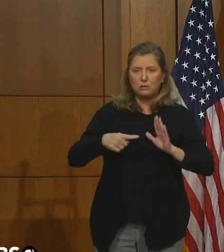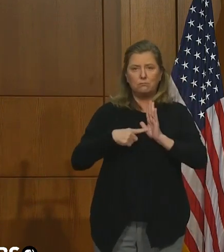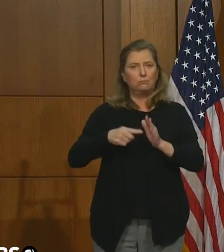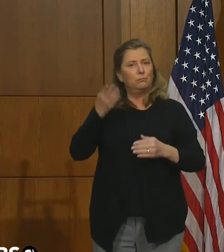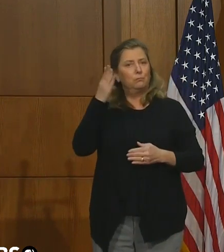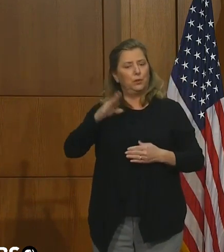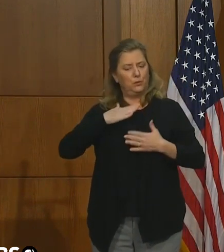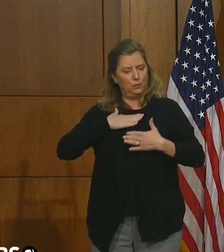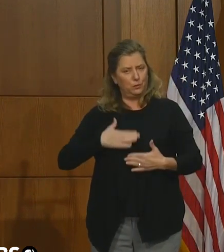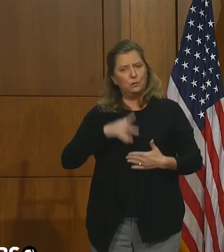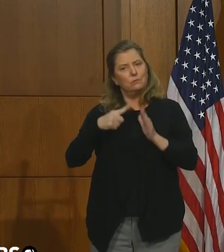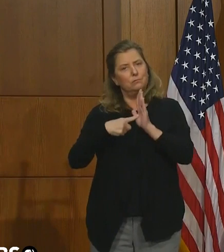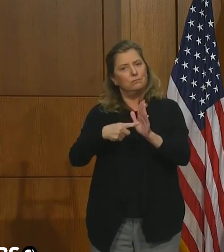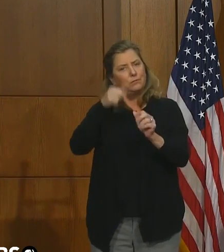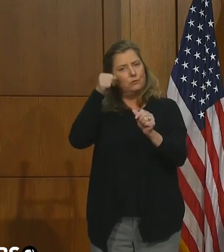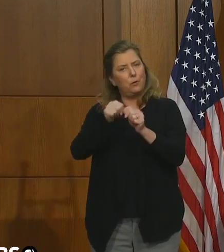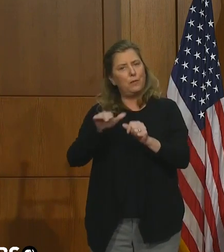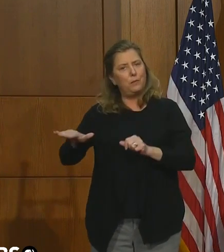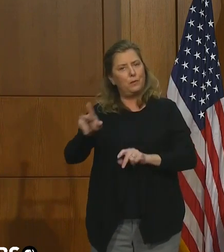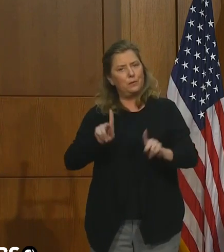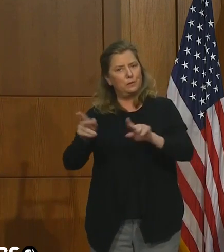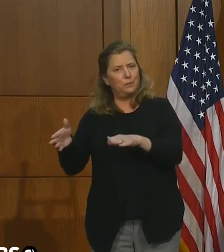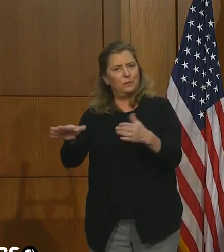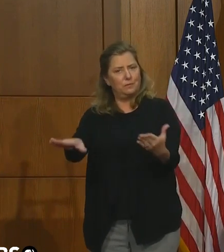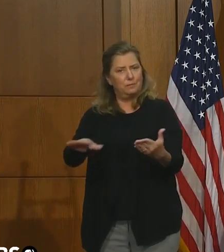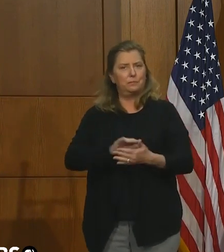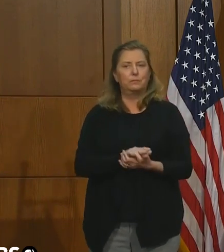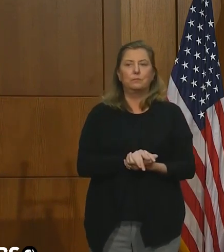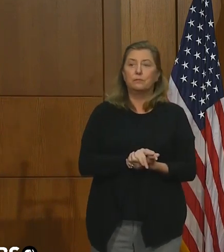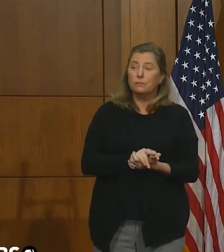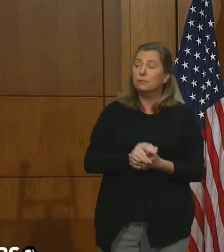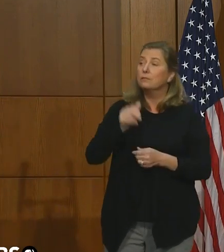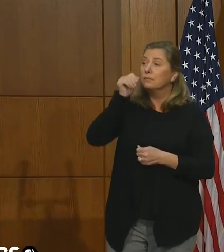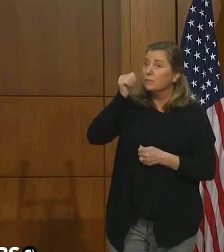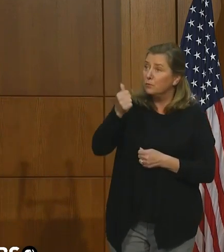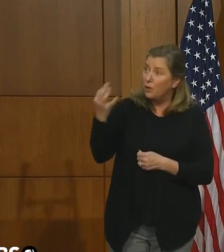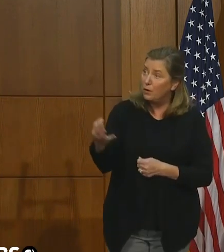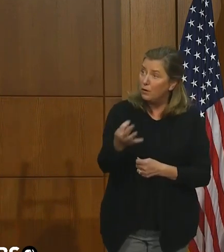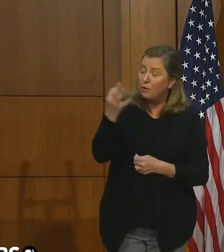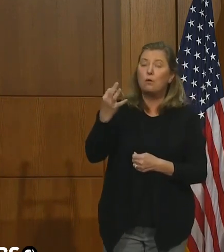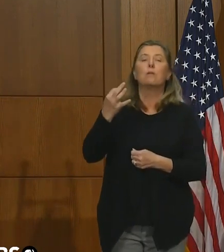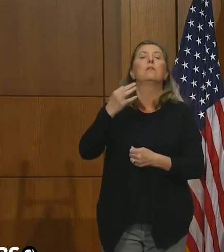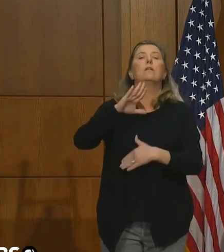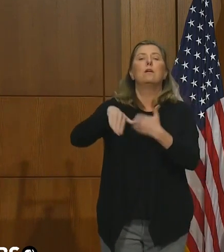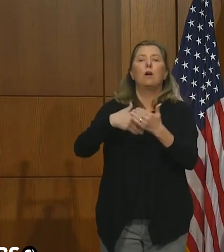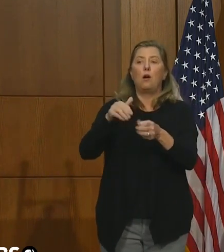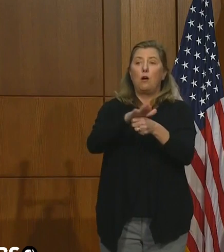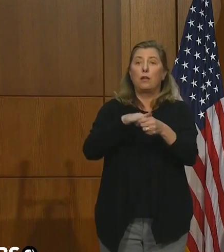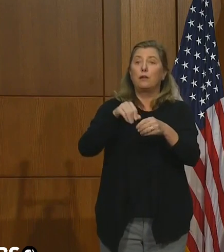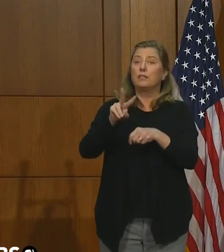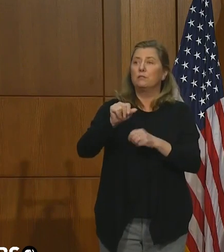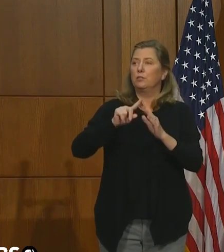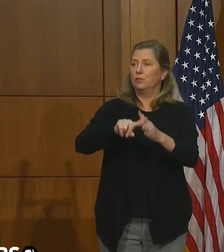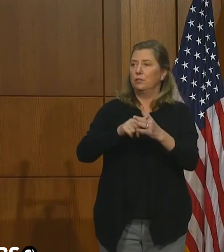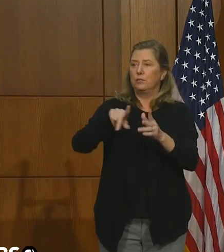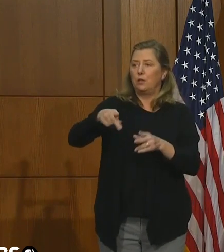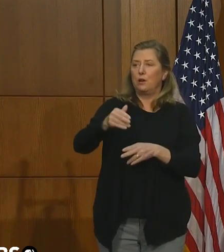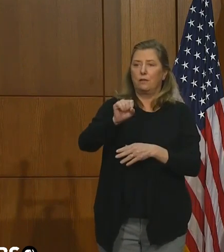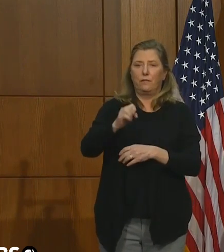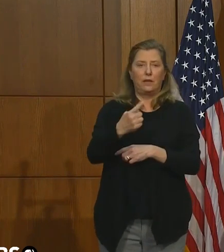memory of them. Tomorrow, all localities in Virginia will have entered phase one.